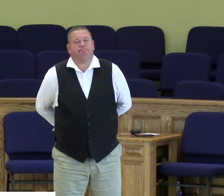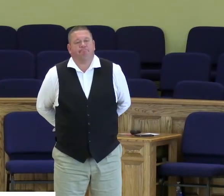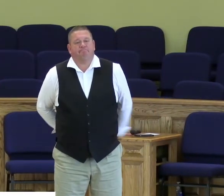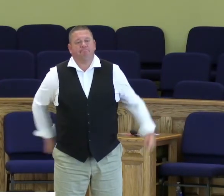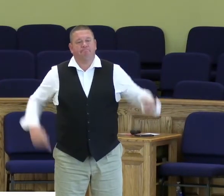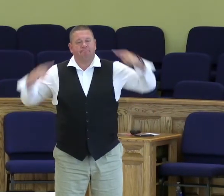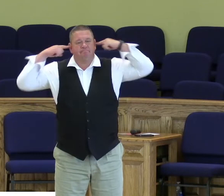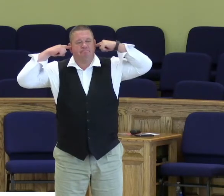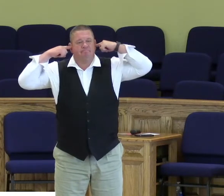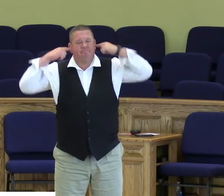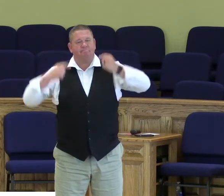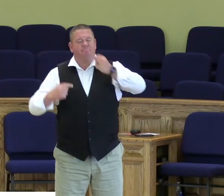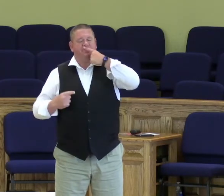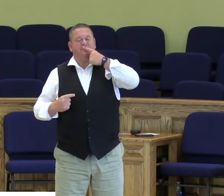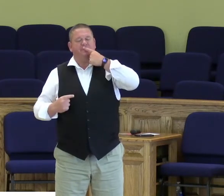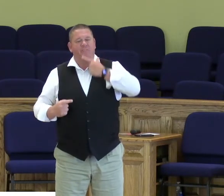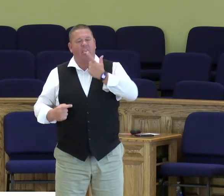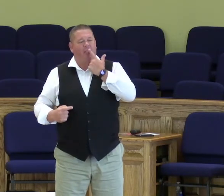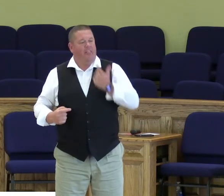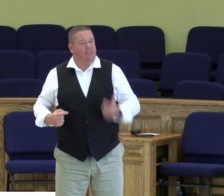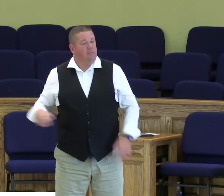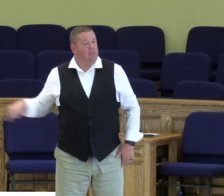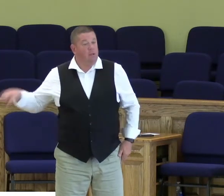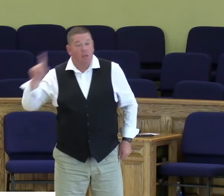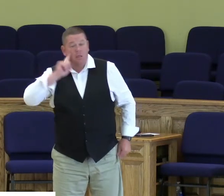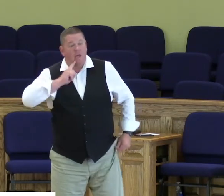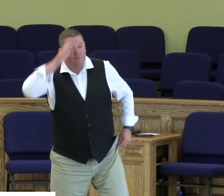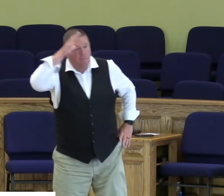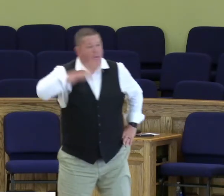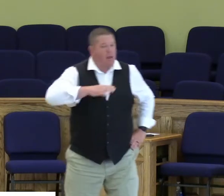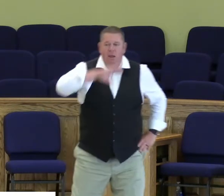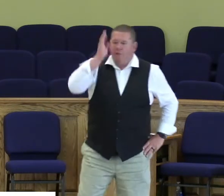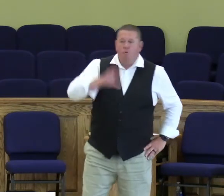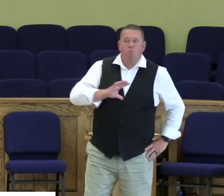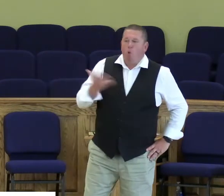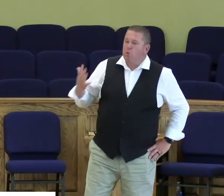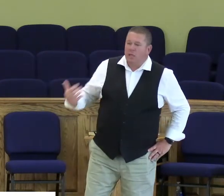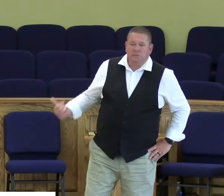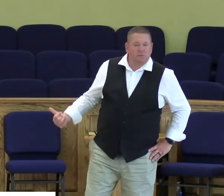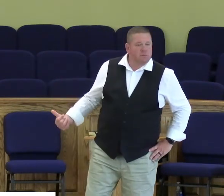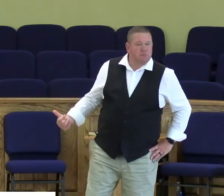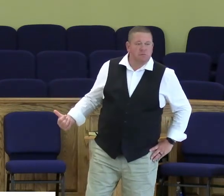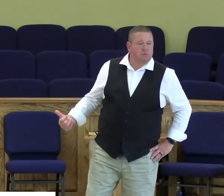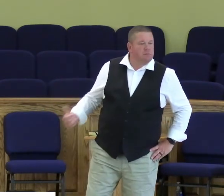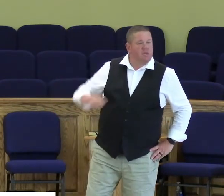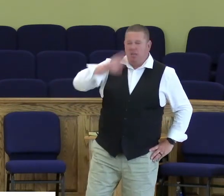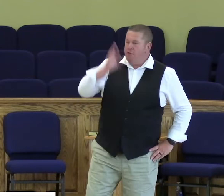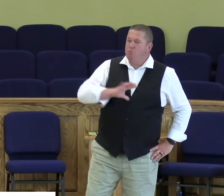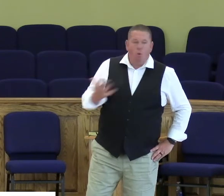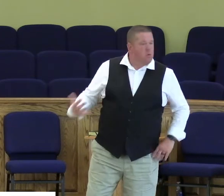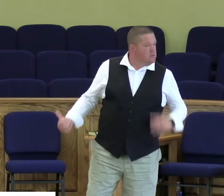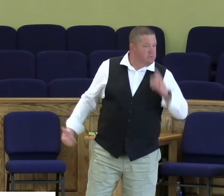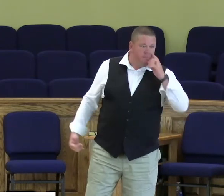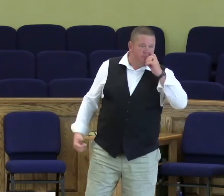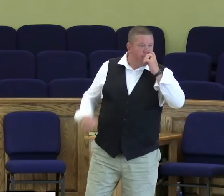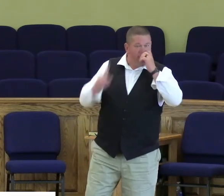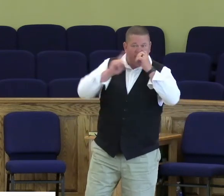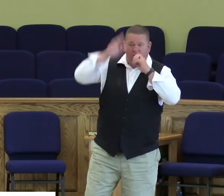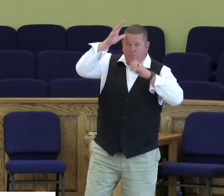all that. He stood there while Grant put his ears and fingers in his ear, spit on him. And the deaf man, did he protest in this story? No, he never